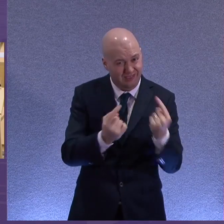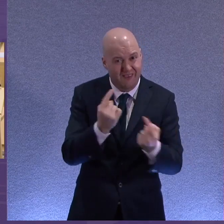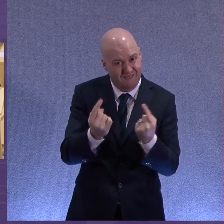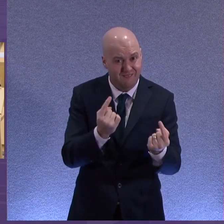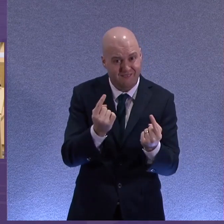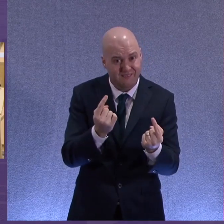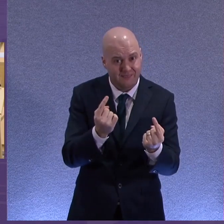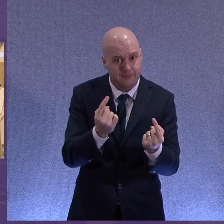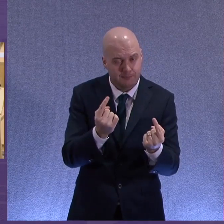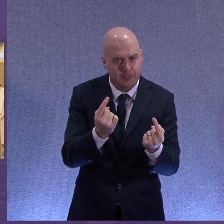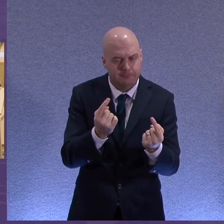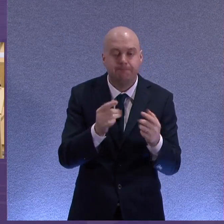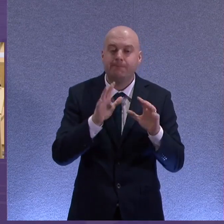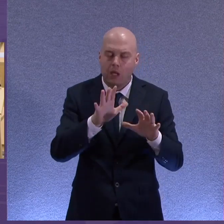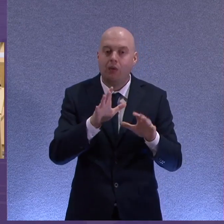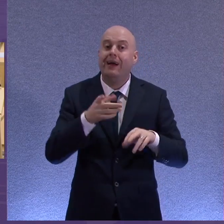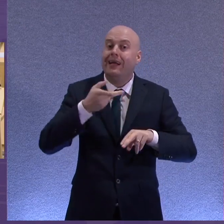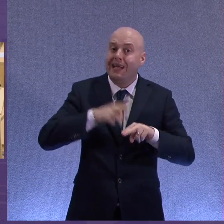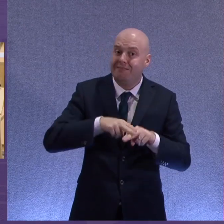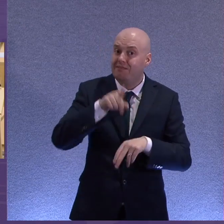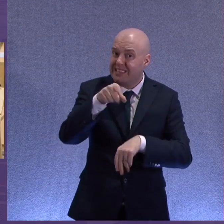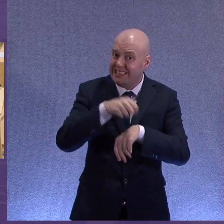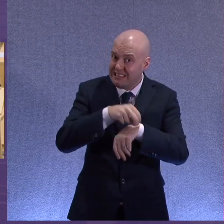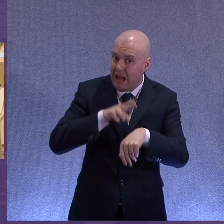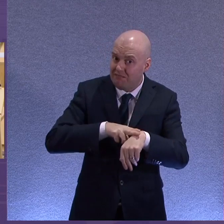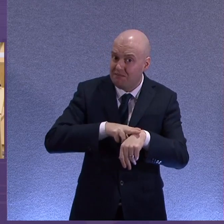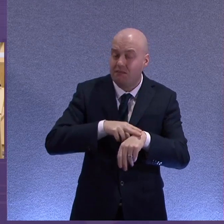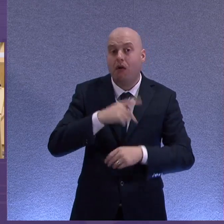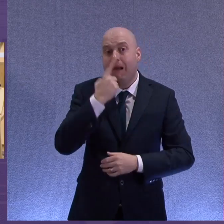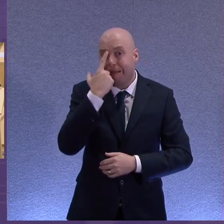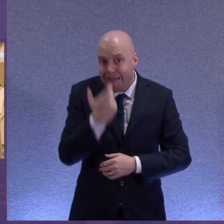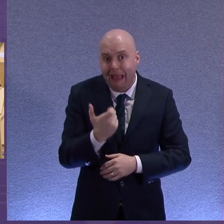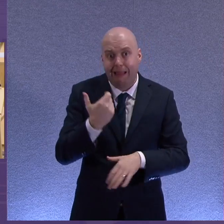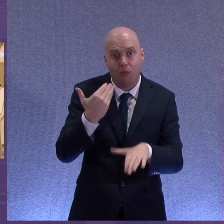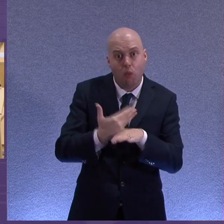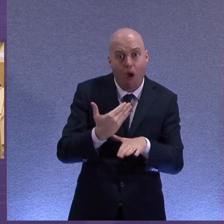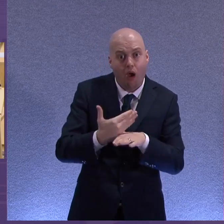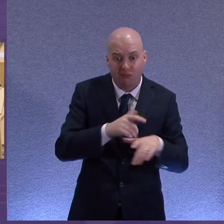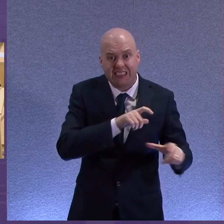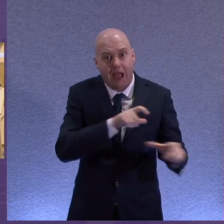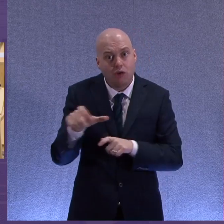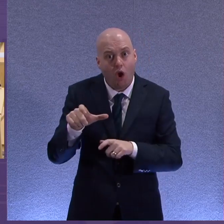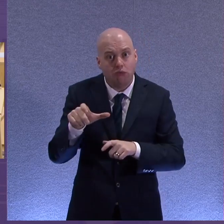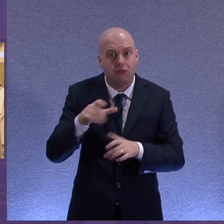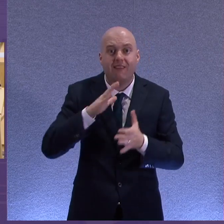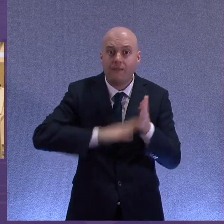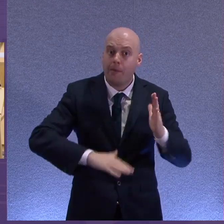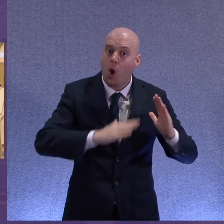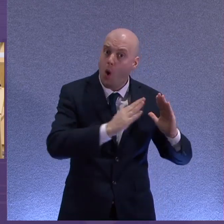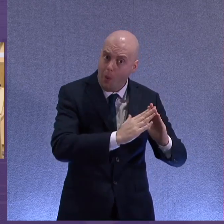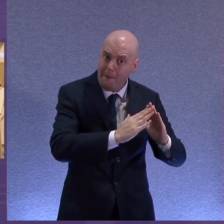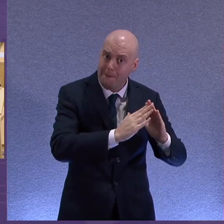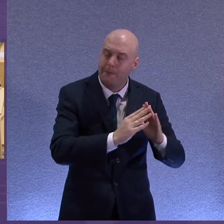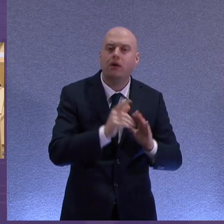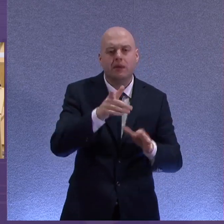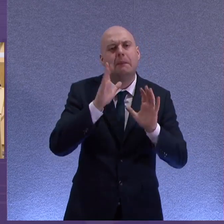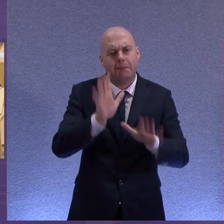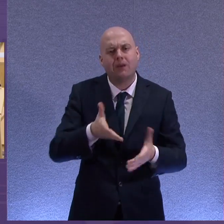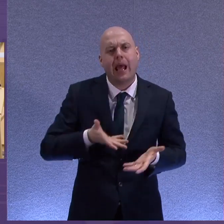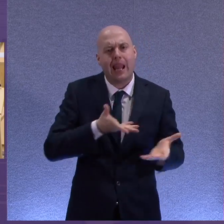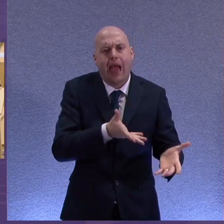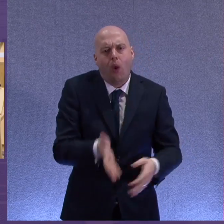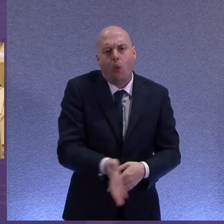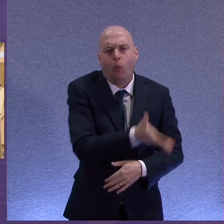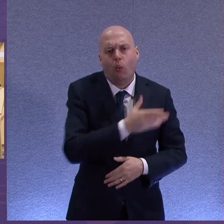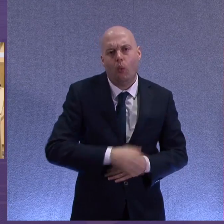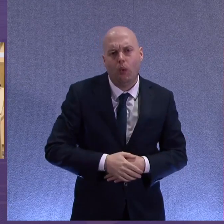follows. Firstly, if your staff can work from home, then that is what you should allow them to do. Secondly, if your staff cannot